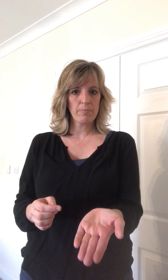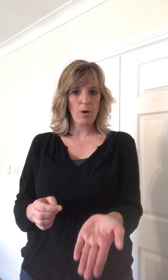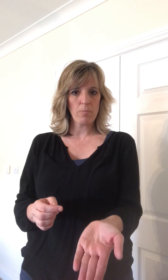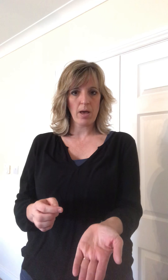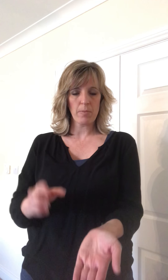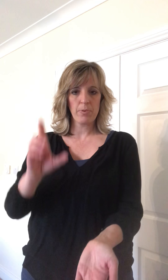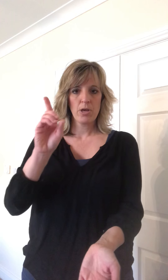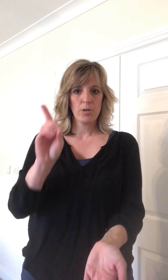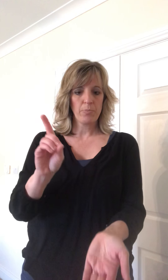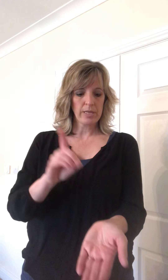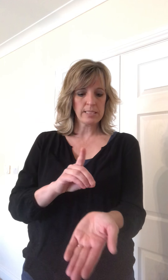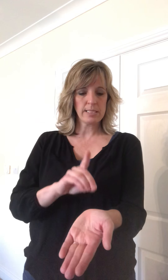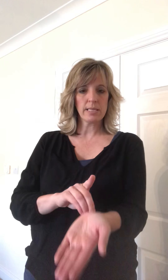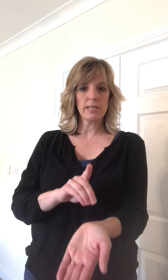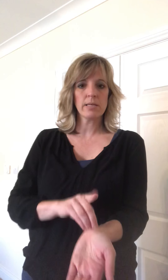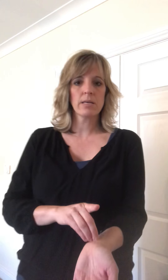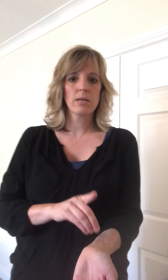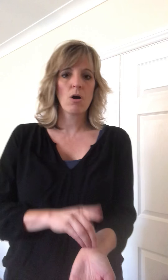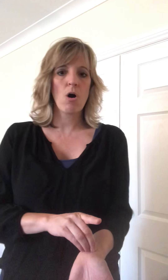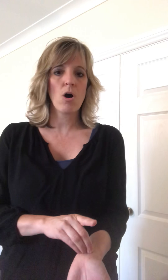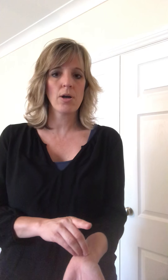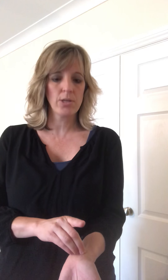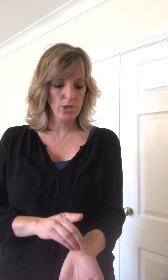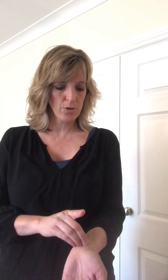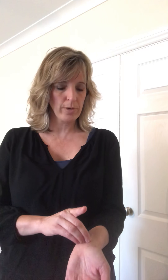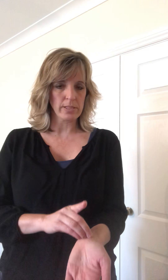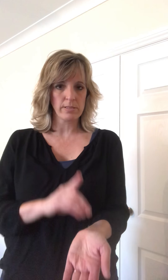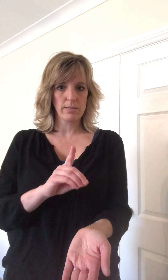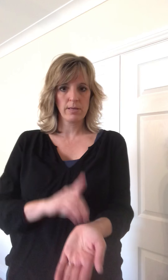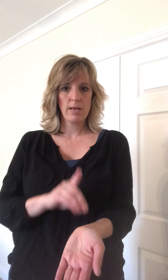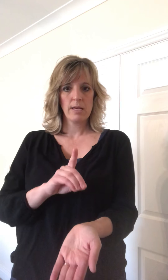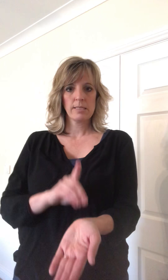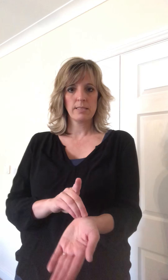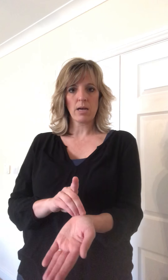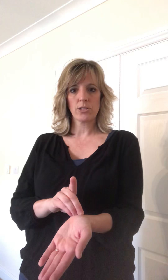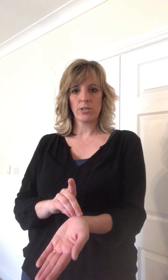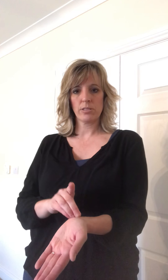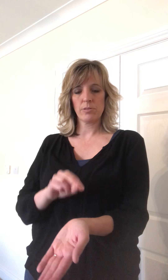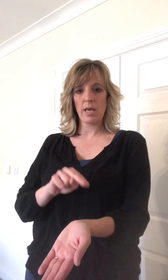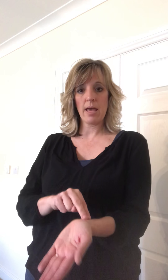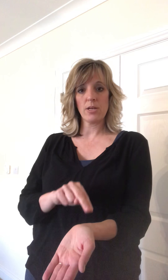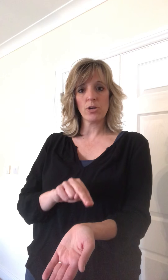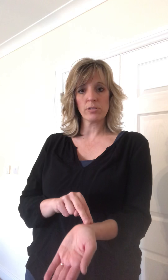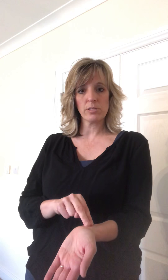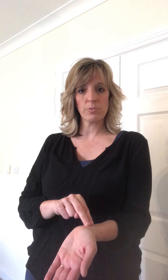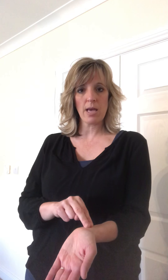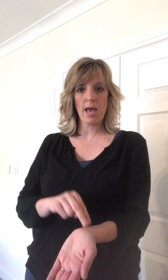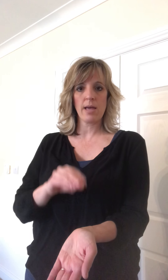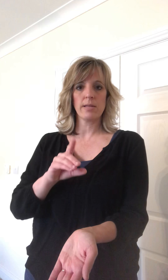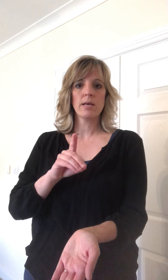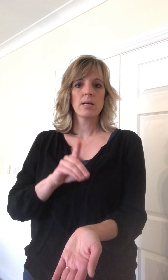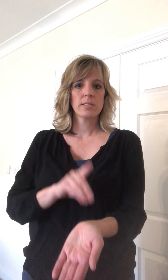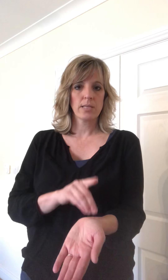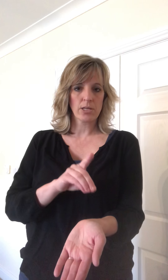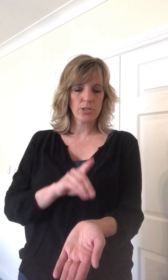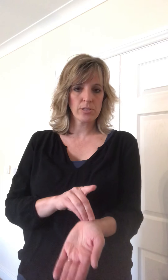palm up, you put a D on your wrist. Doctor. So nurse is with the N, doctor is